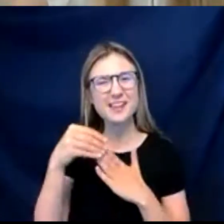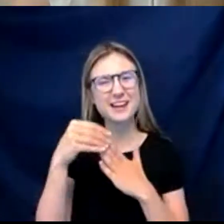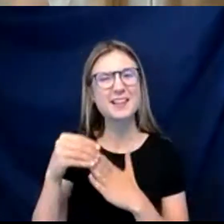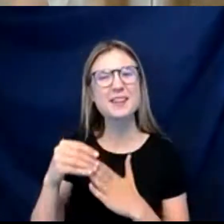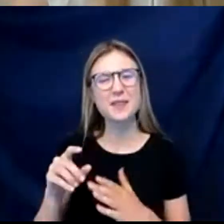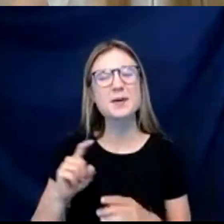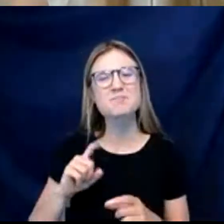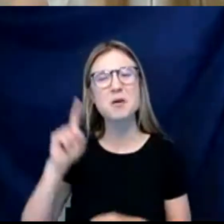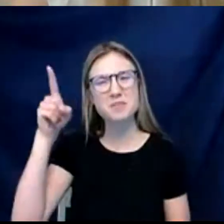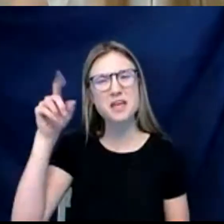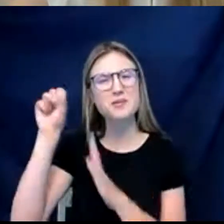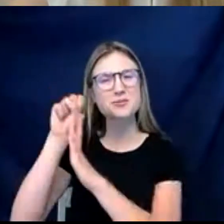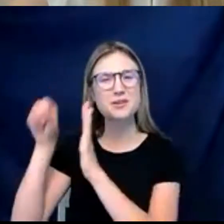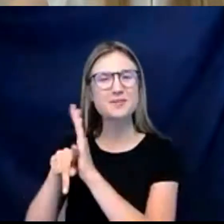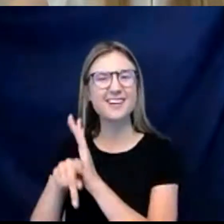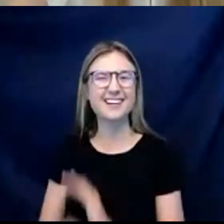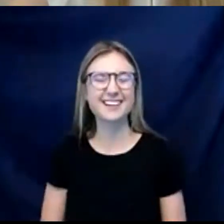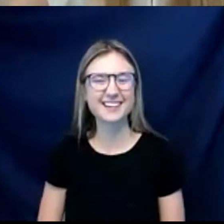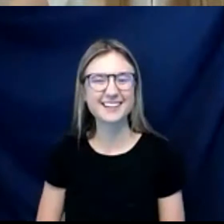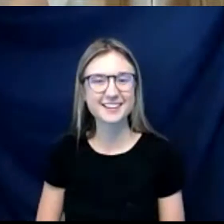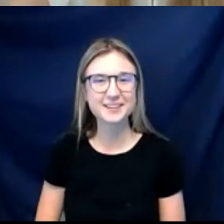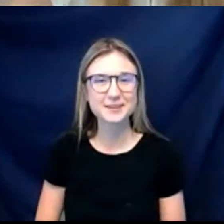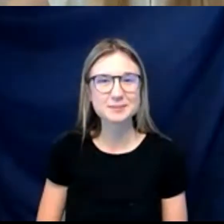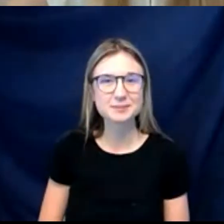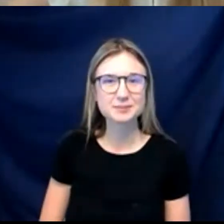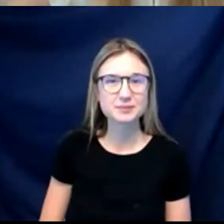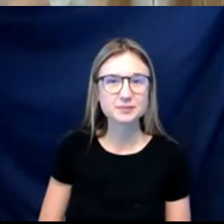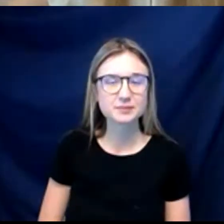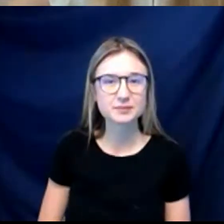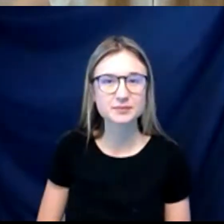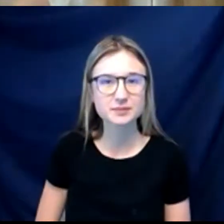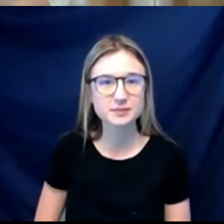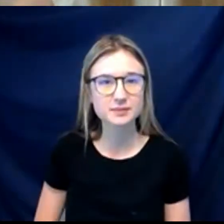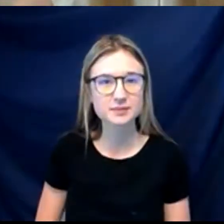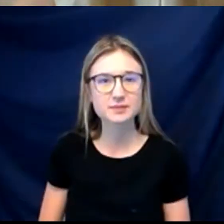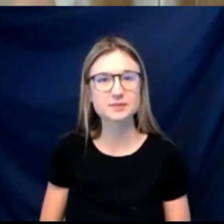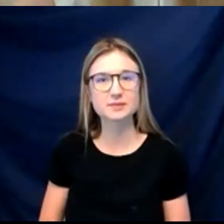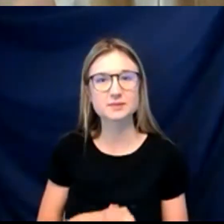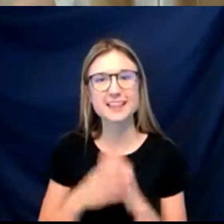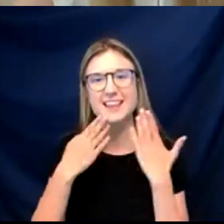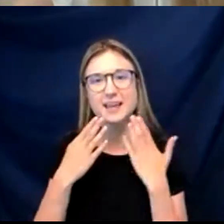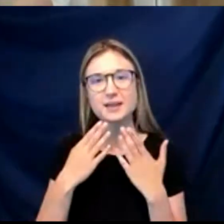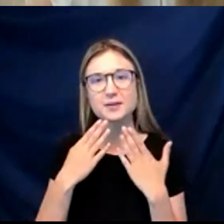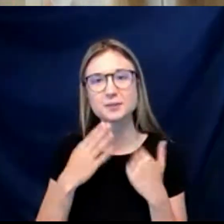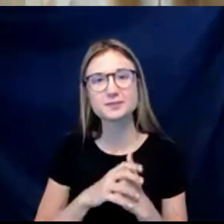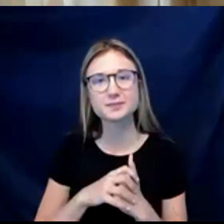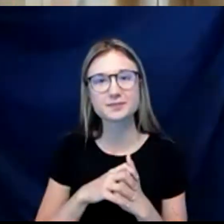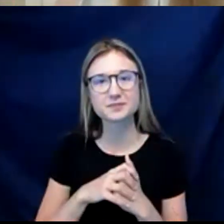yes, Northwest Louisiana. Uh-huh. Thank you Go for everything Caddo. you're doing. Yes.